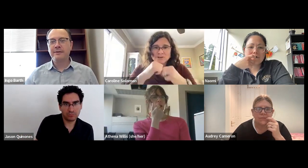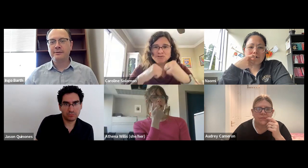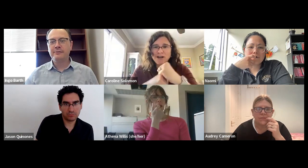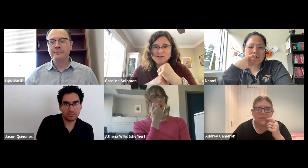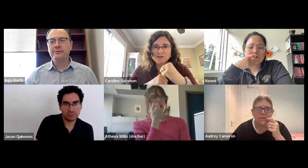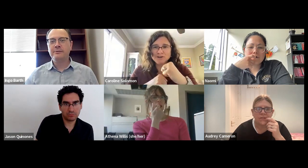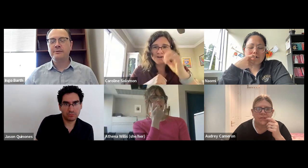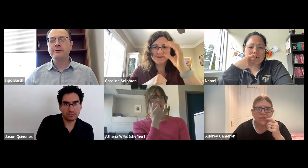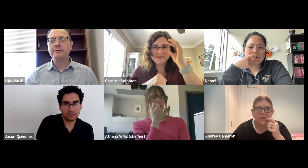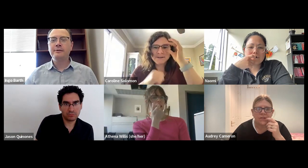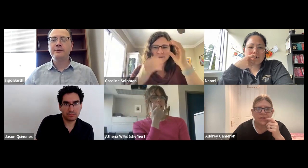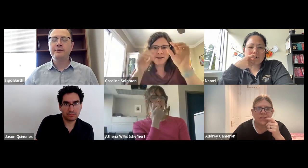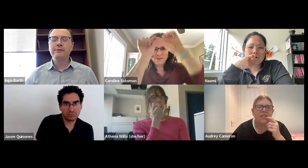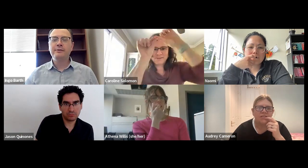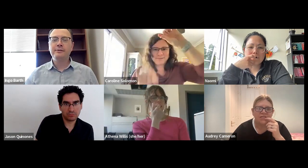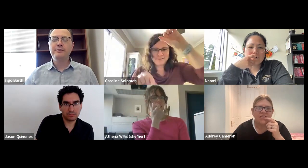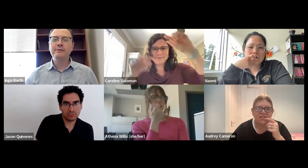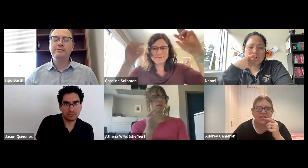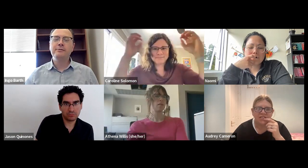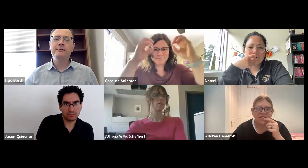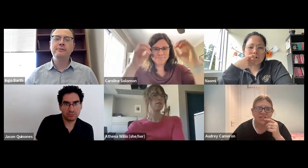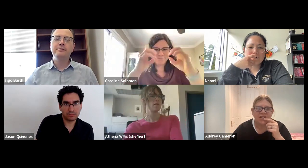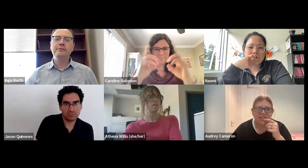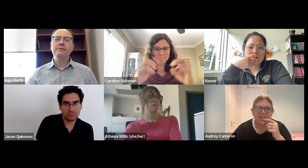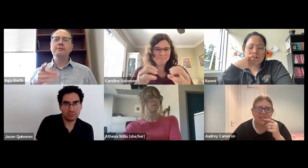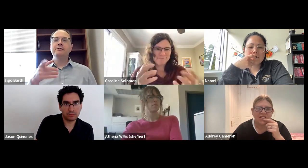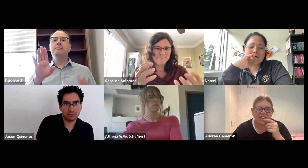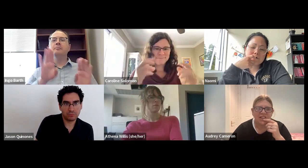of linear structure that a fatty acid might take.